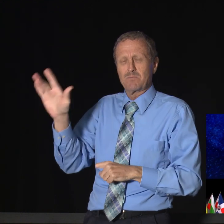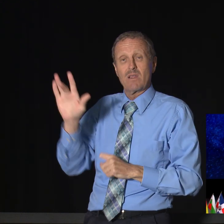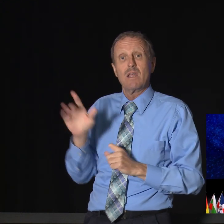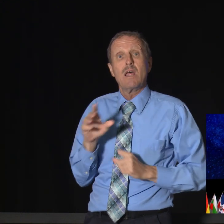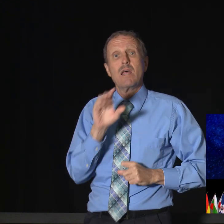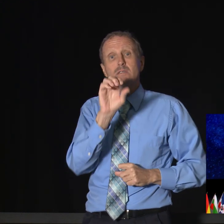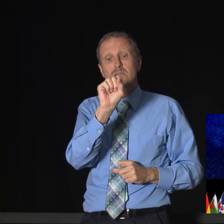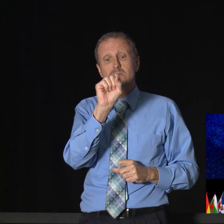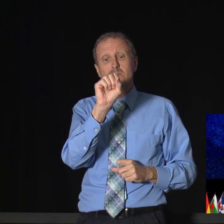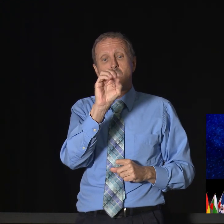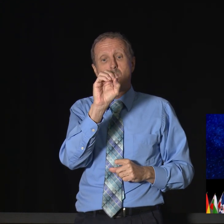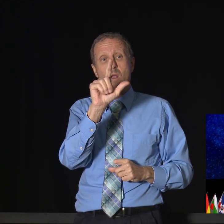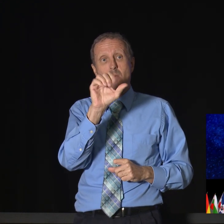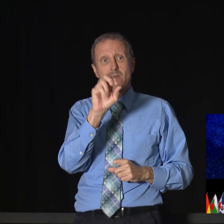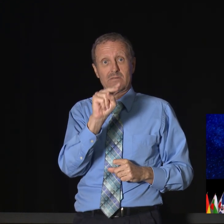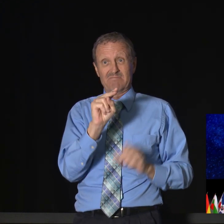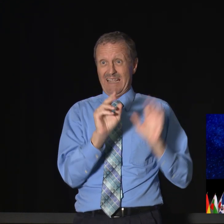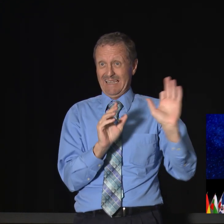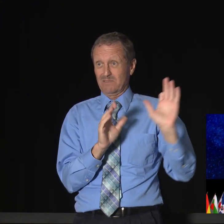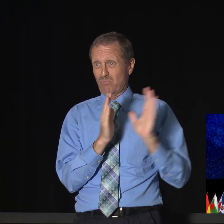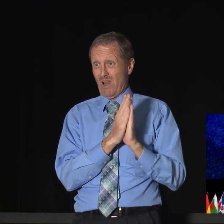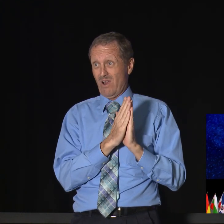Solomon's prayer, my friends,